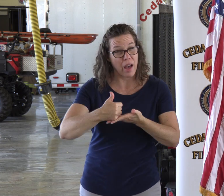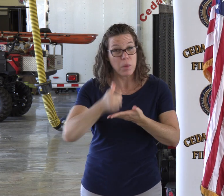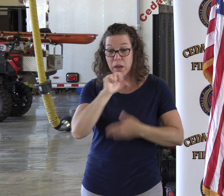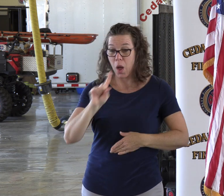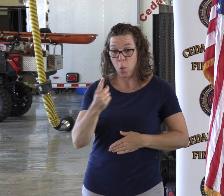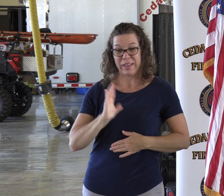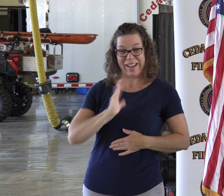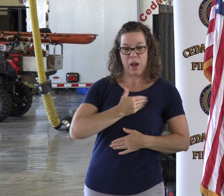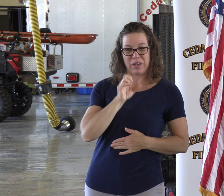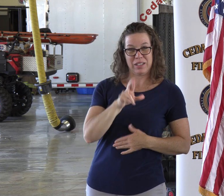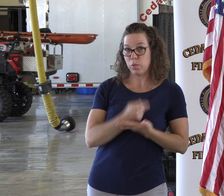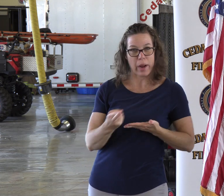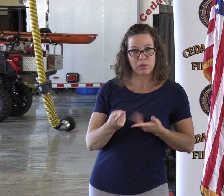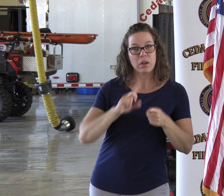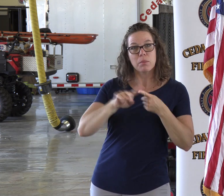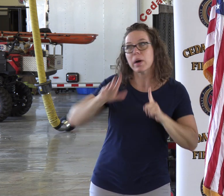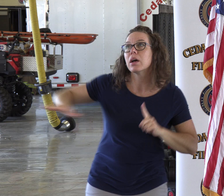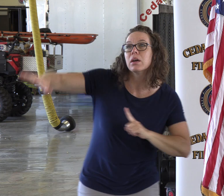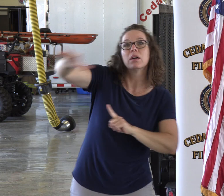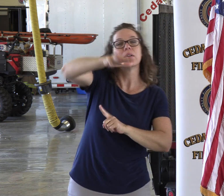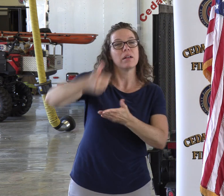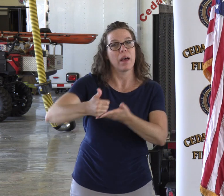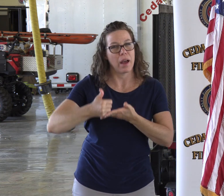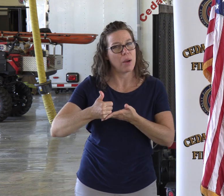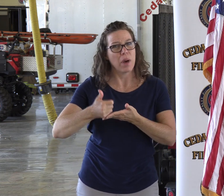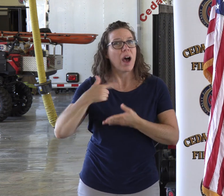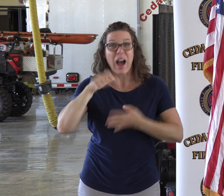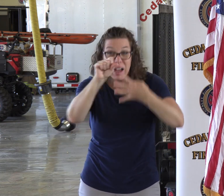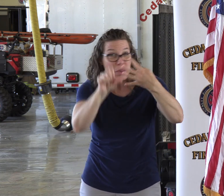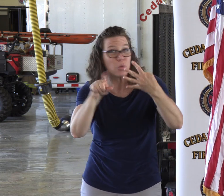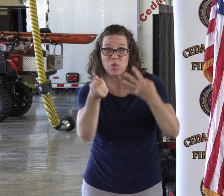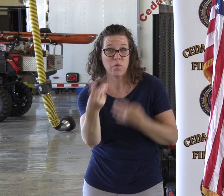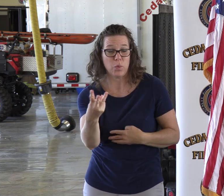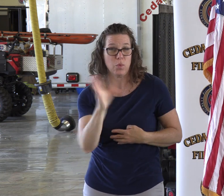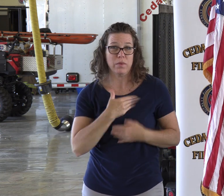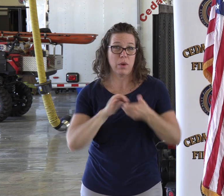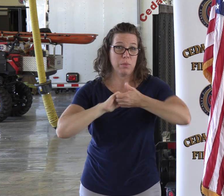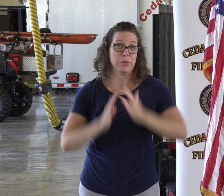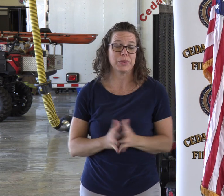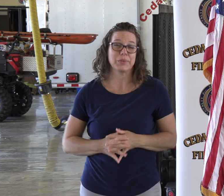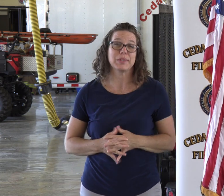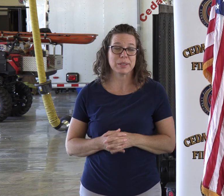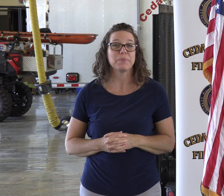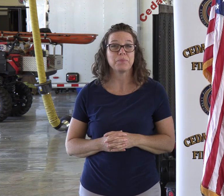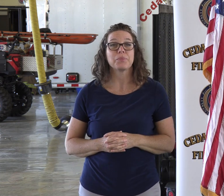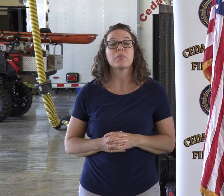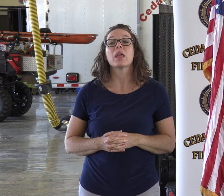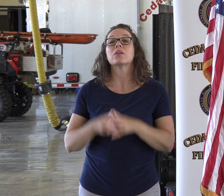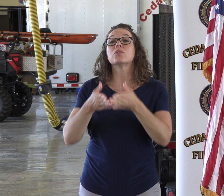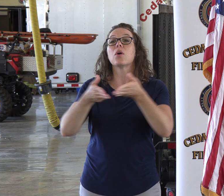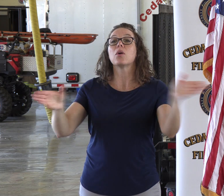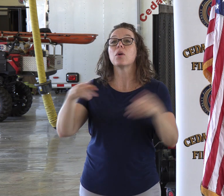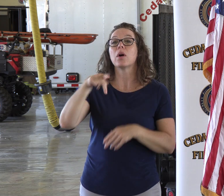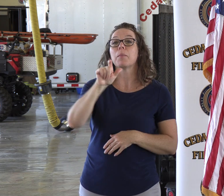our resources, but the resources of so many. And those are just a few of our partners. Our public works